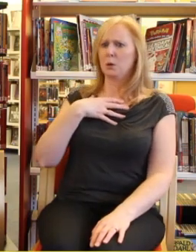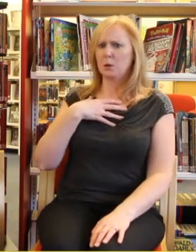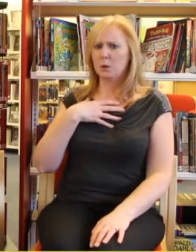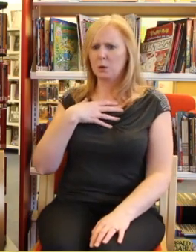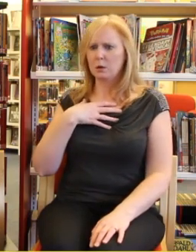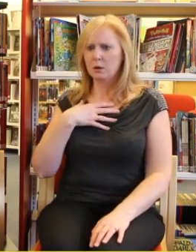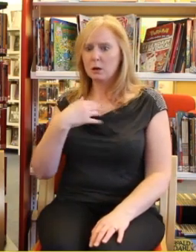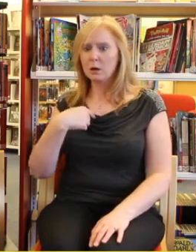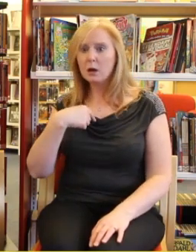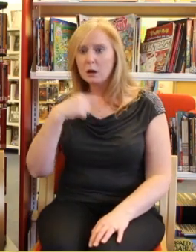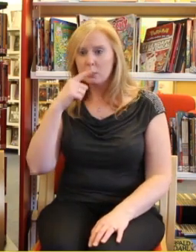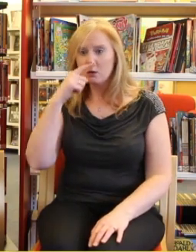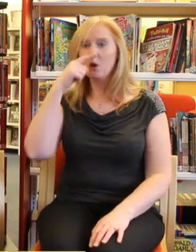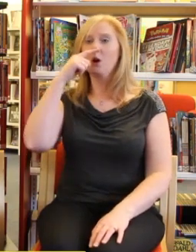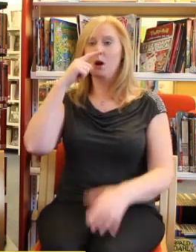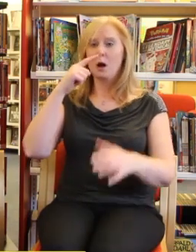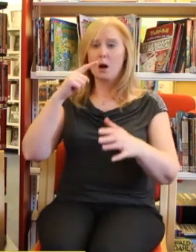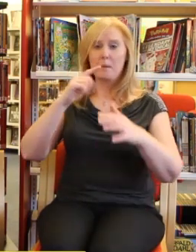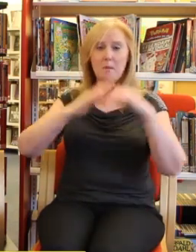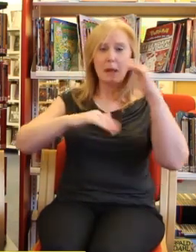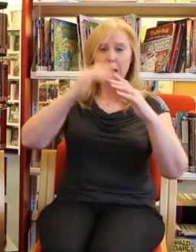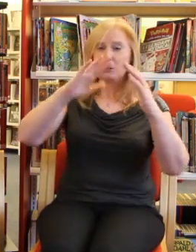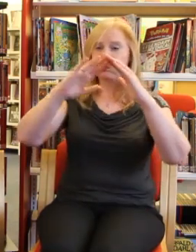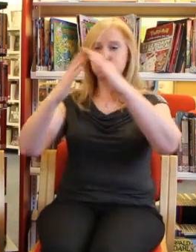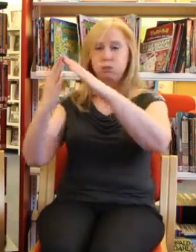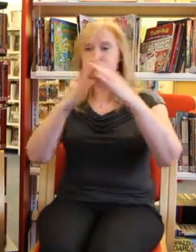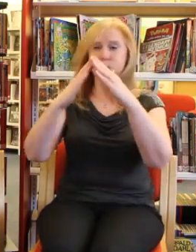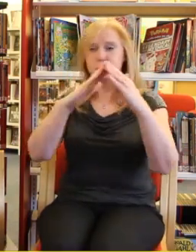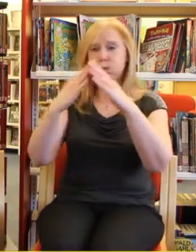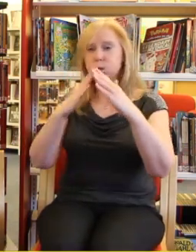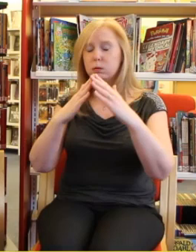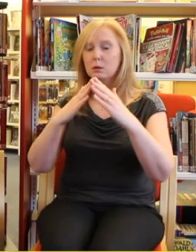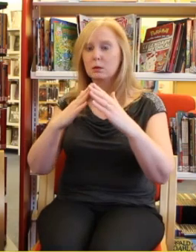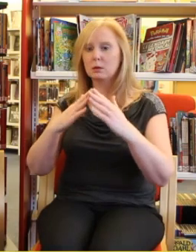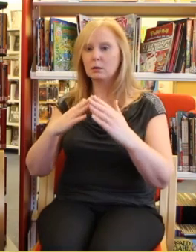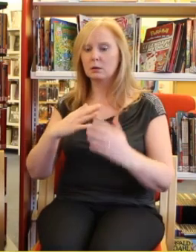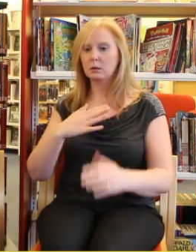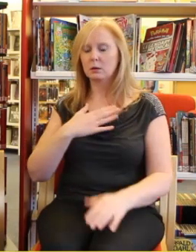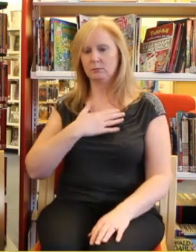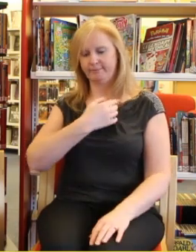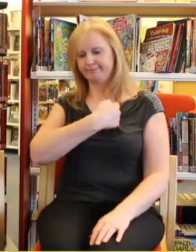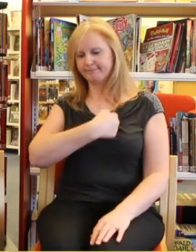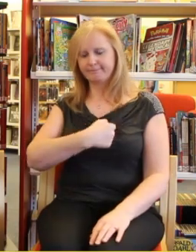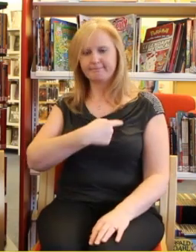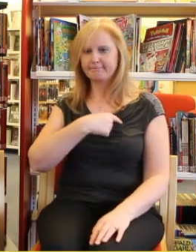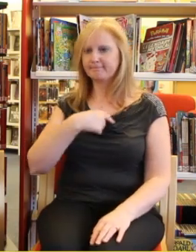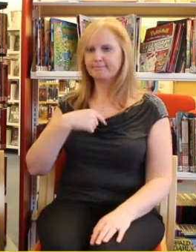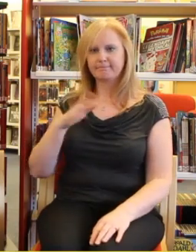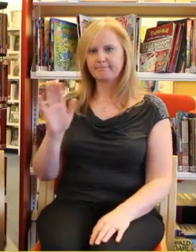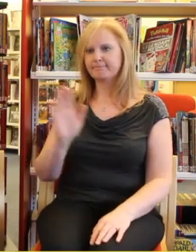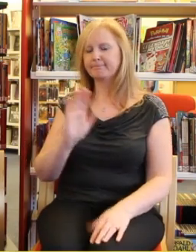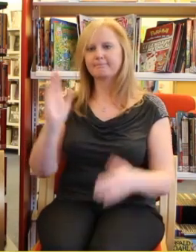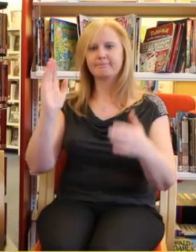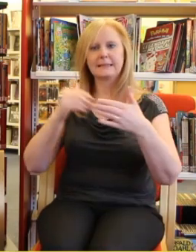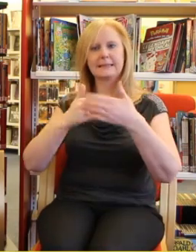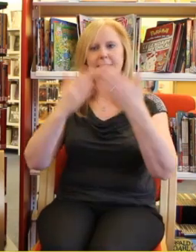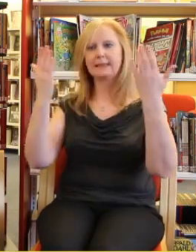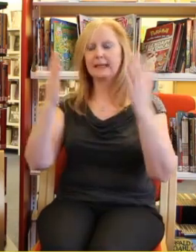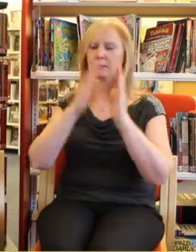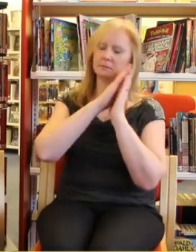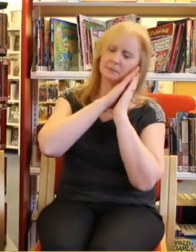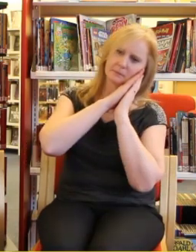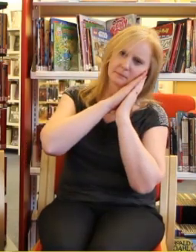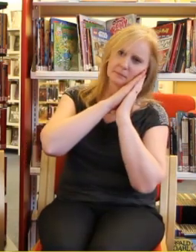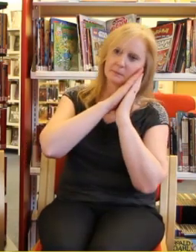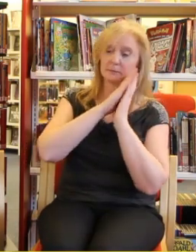that his snoring had made buildings rock he promised to never more nap in the day and if he